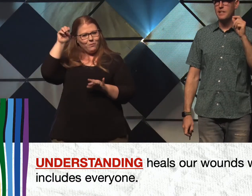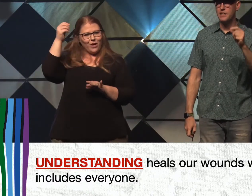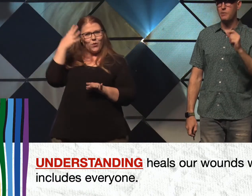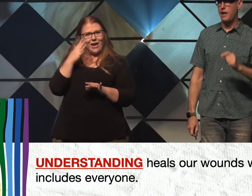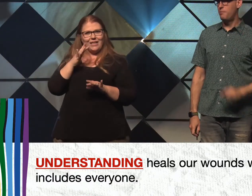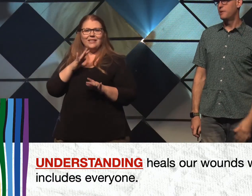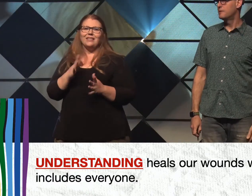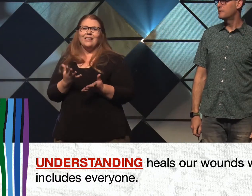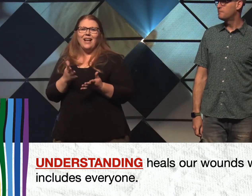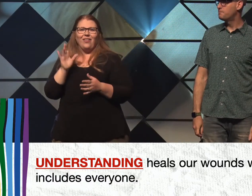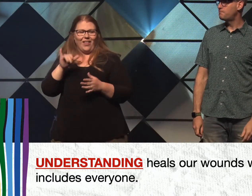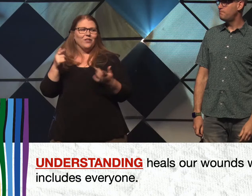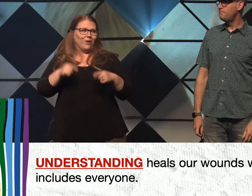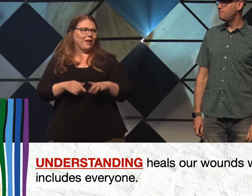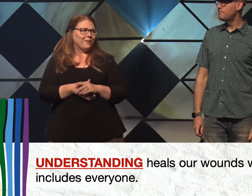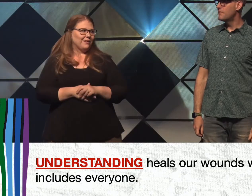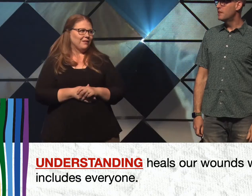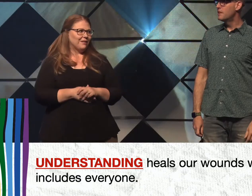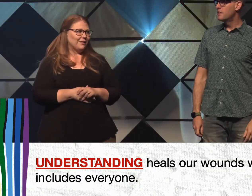mercy, that's what